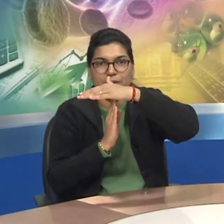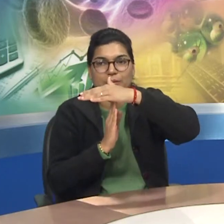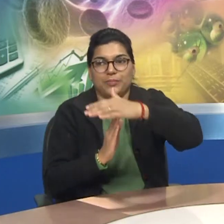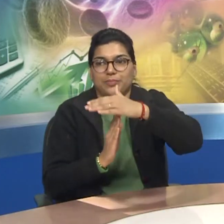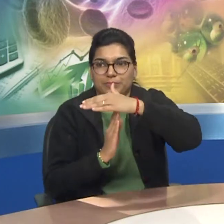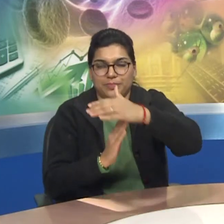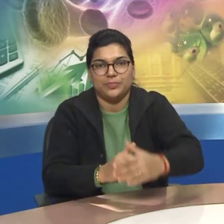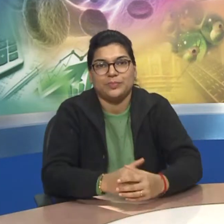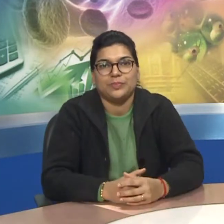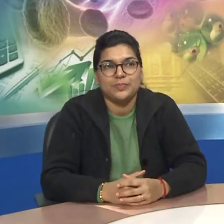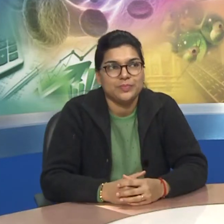Let us take a break here.